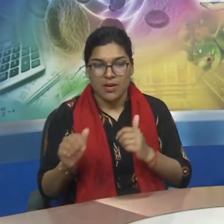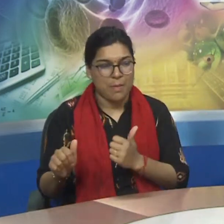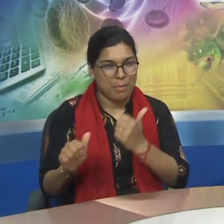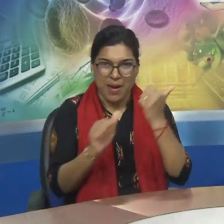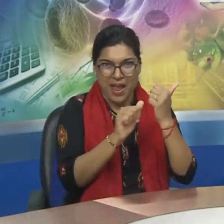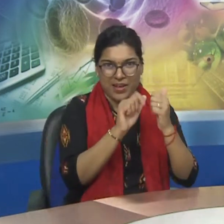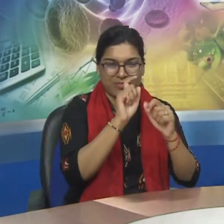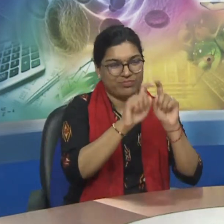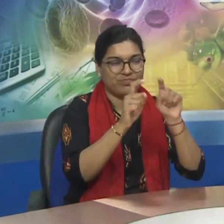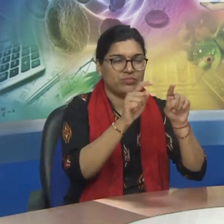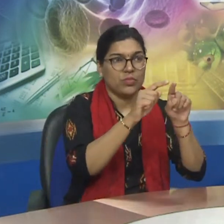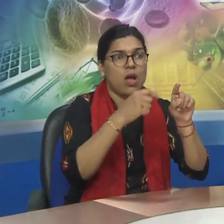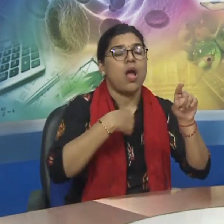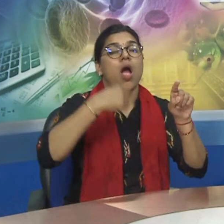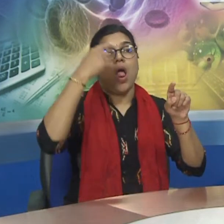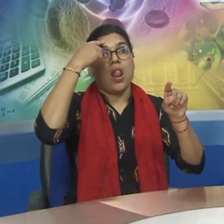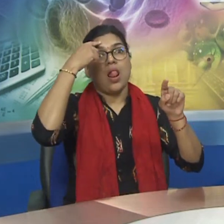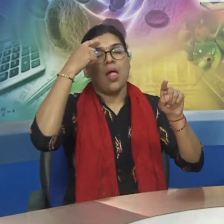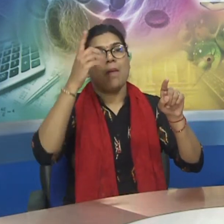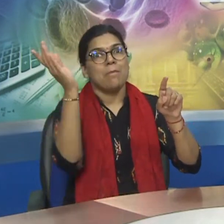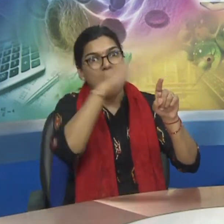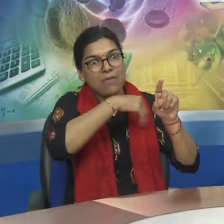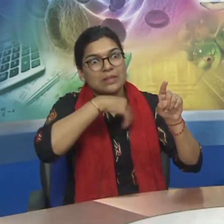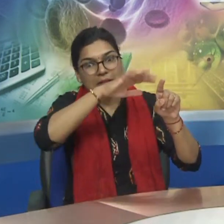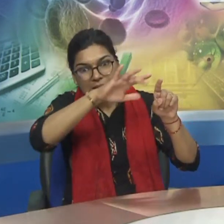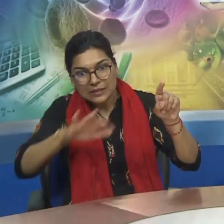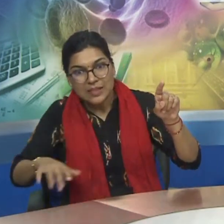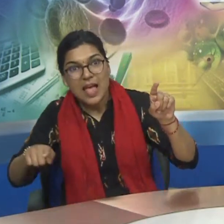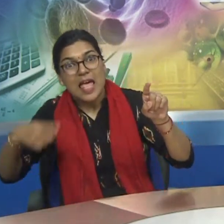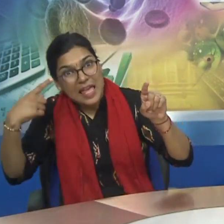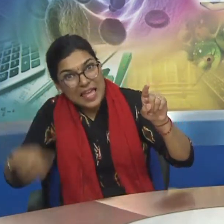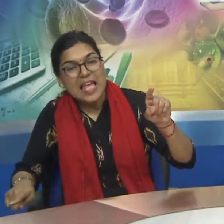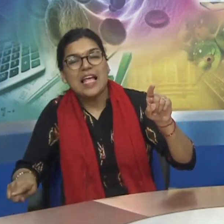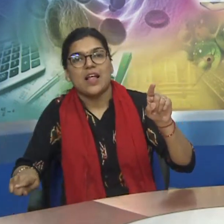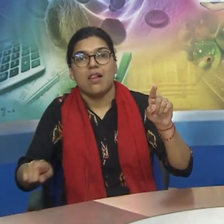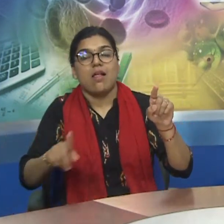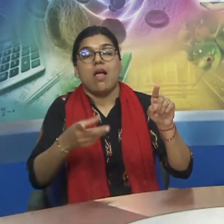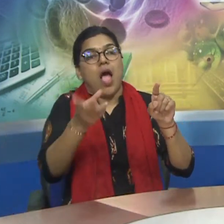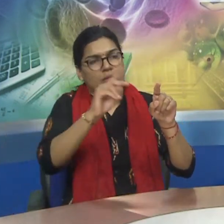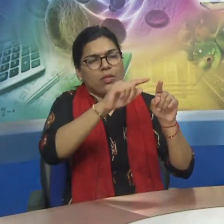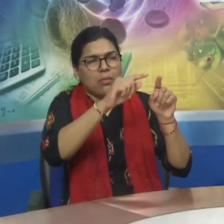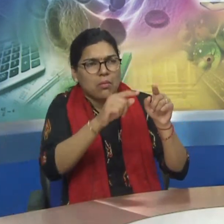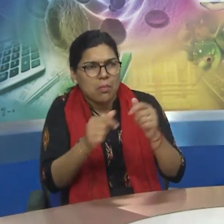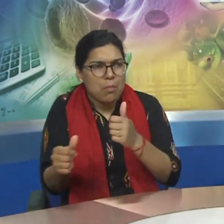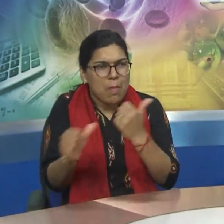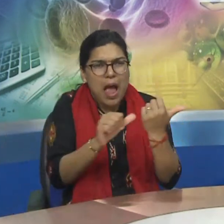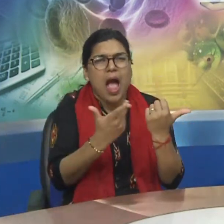few seconds ago. So for that we do the undo command.